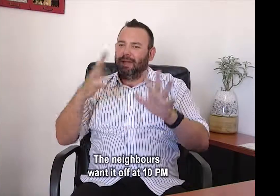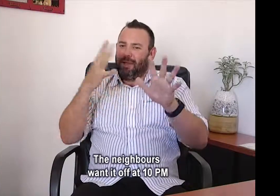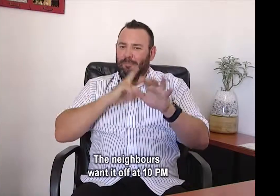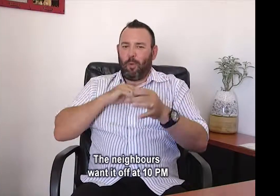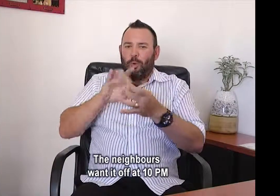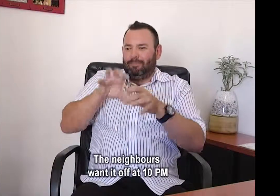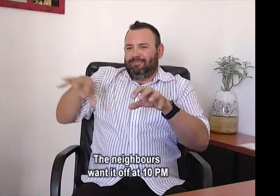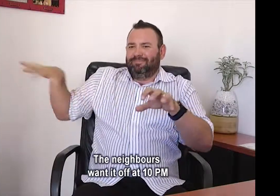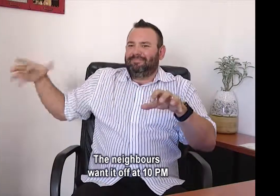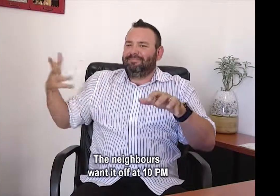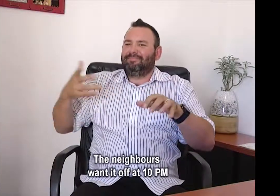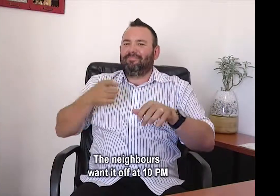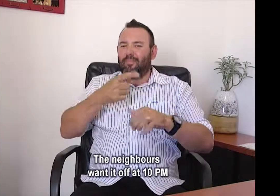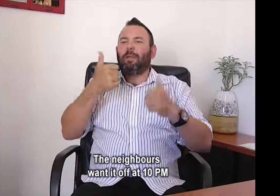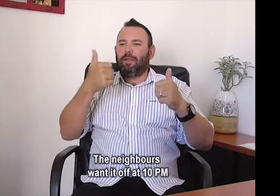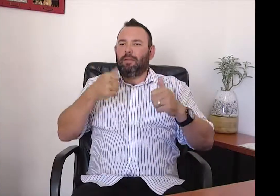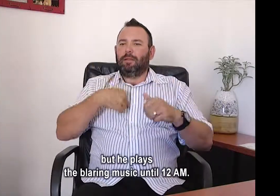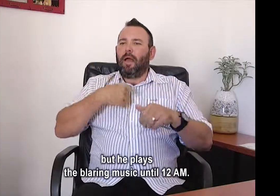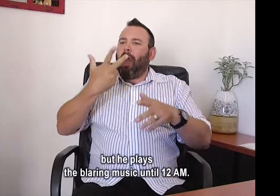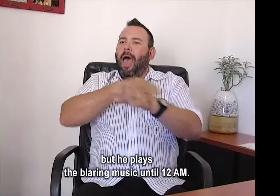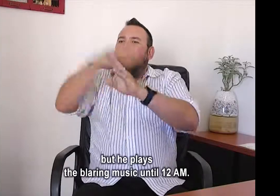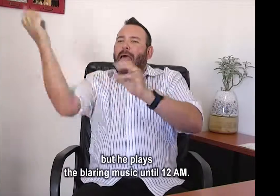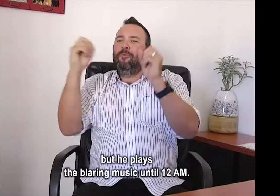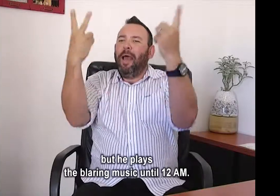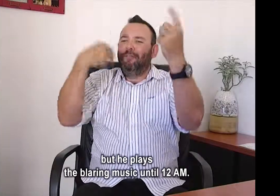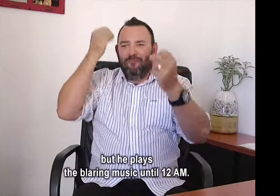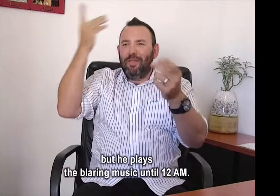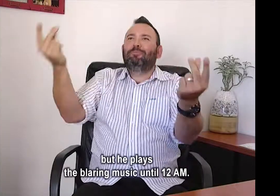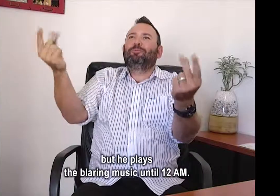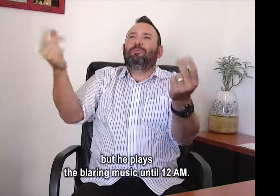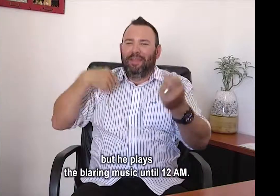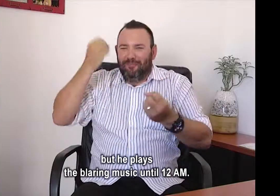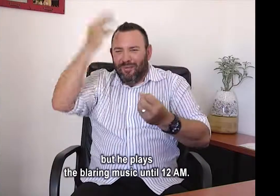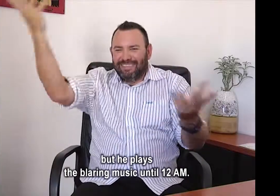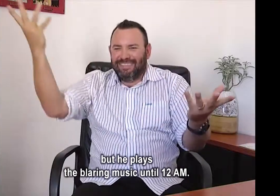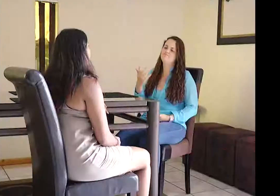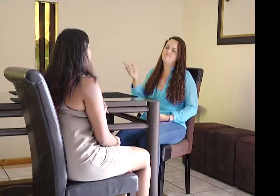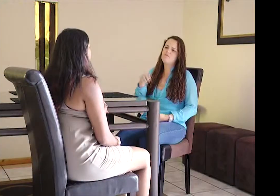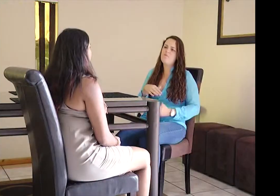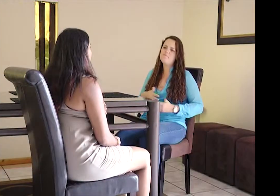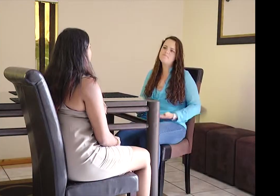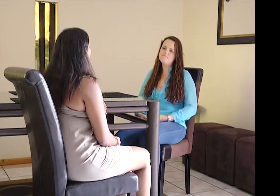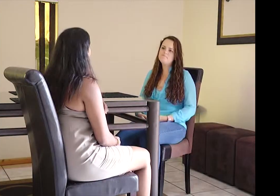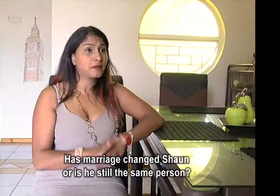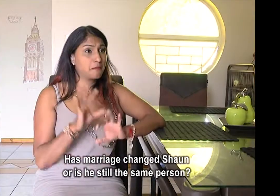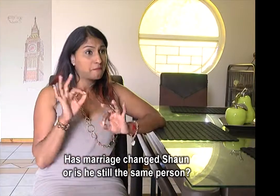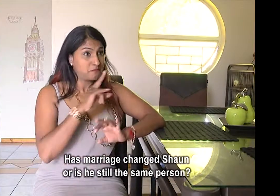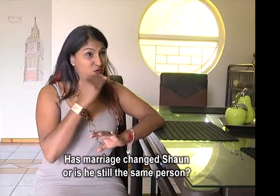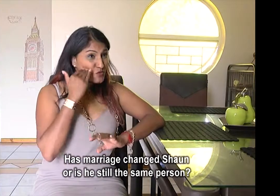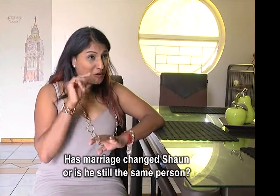The neighbors want it off at 10 p.m., but he plays the blaring music until 12 a.m. Has marriage